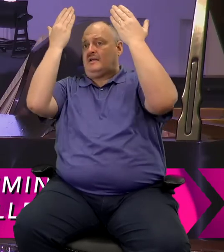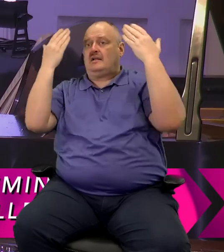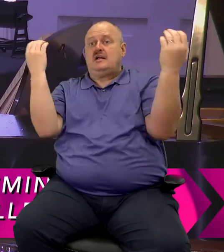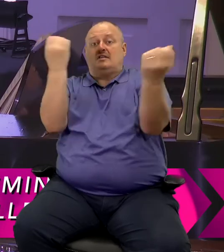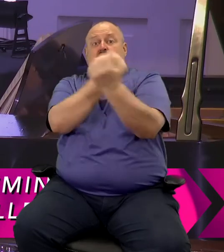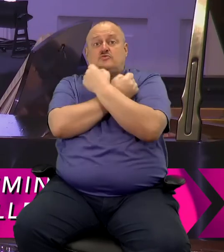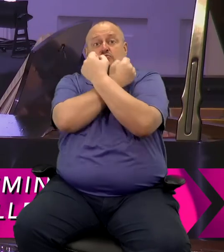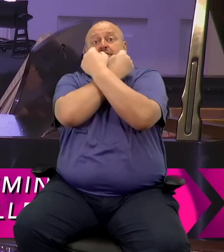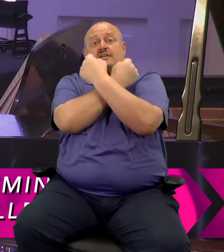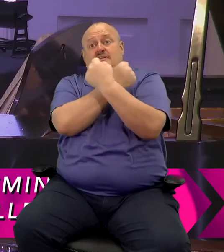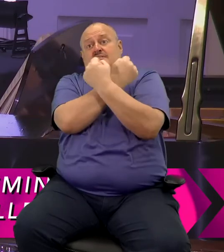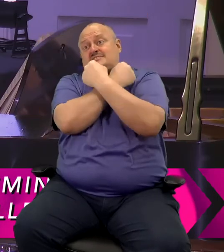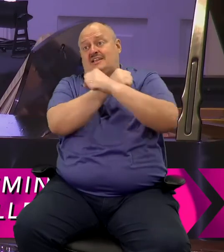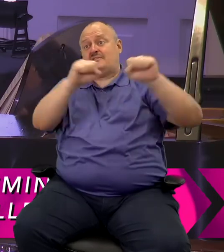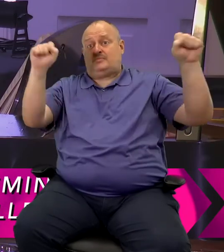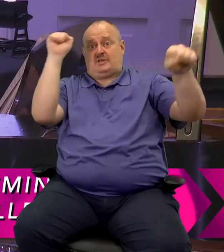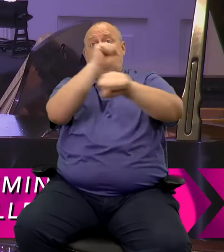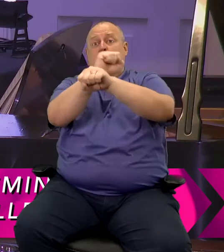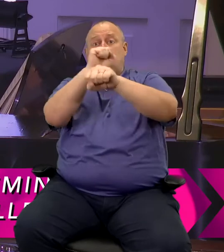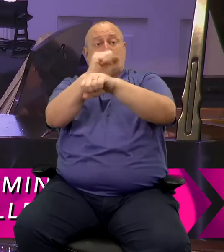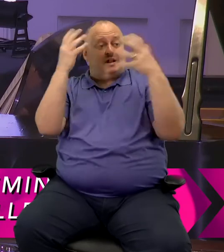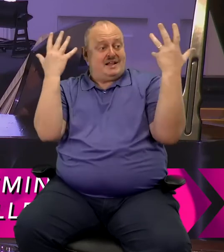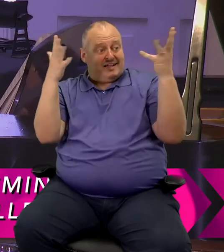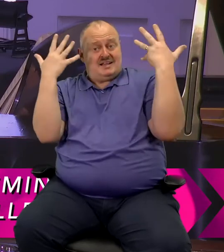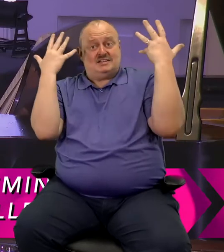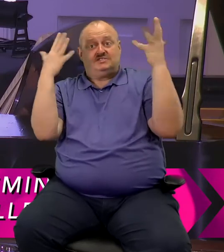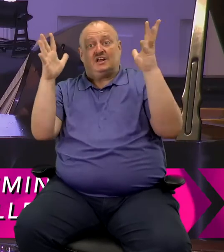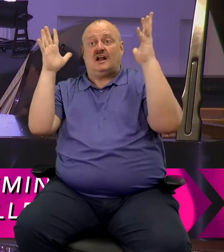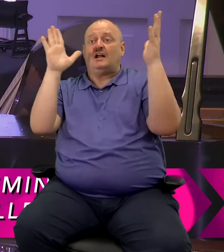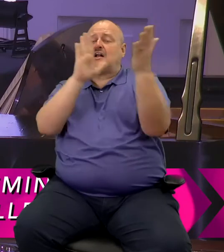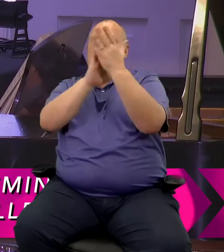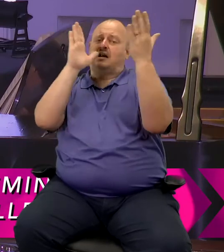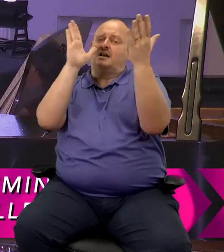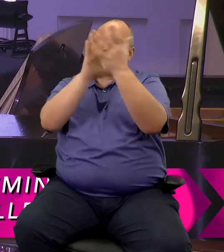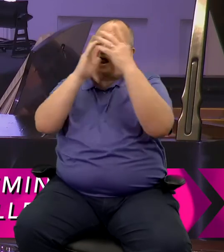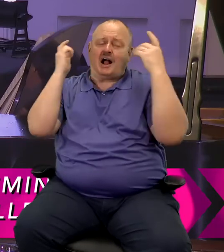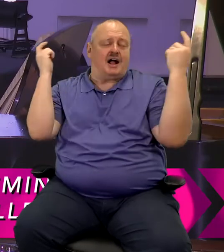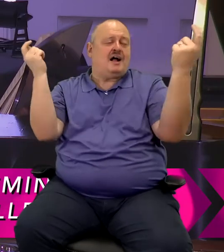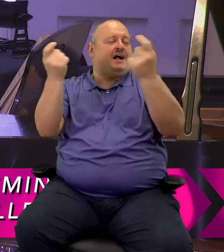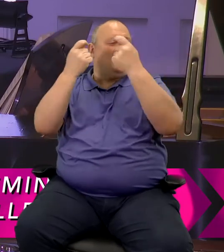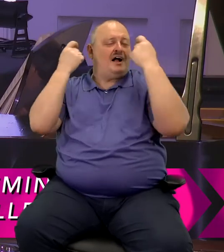hallelujah. Love's redeeming work is done,